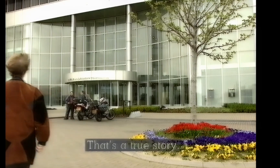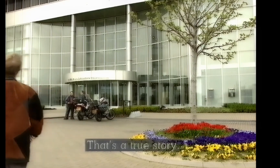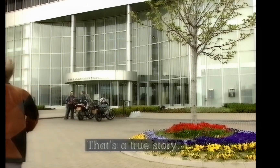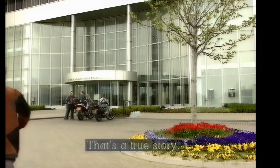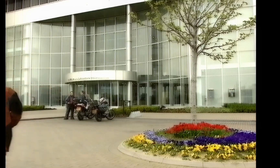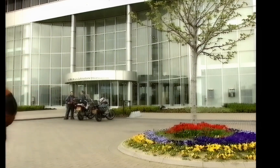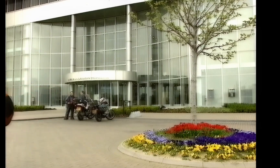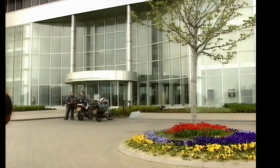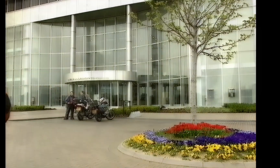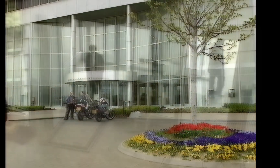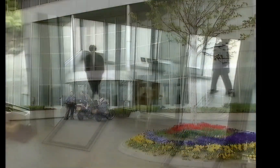true.